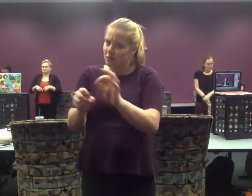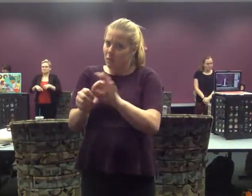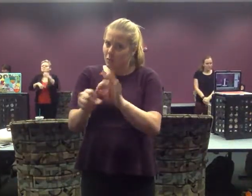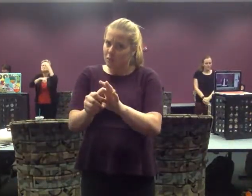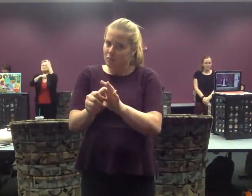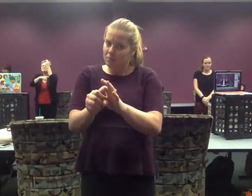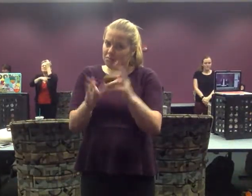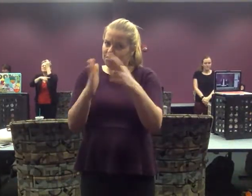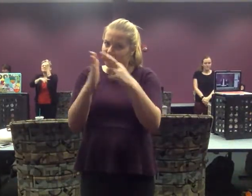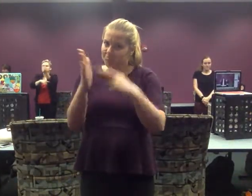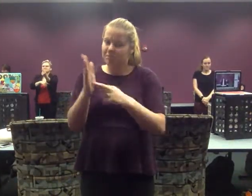John Quincy Adams